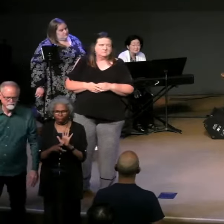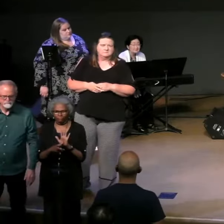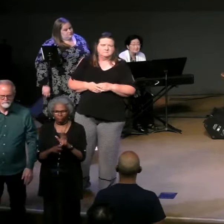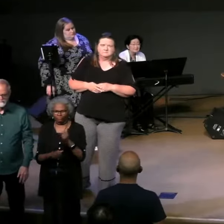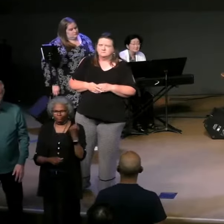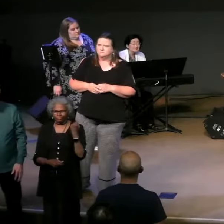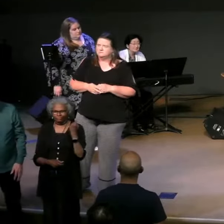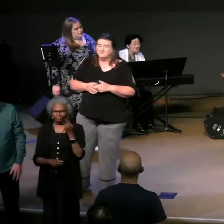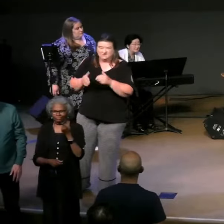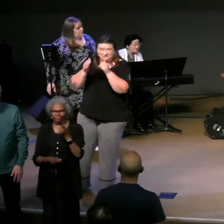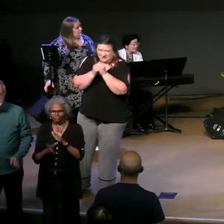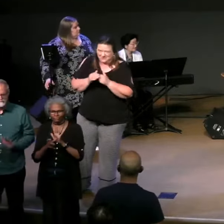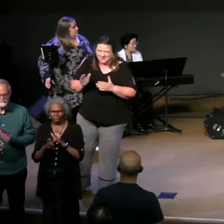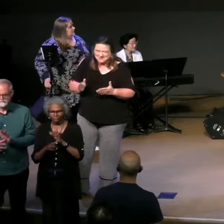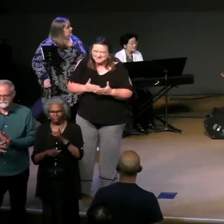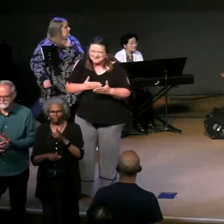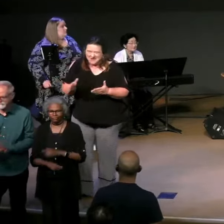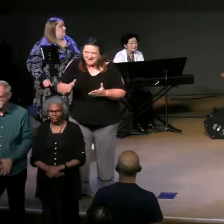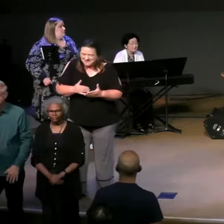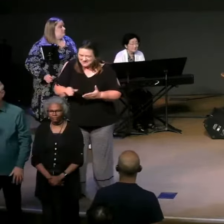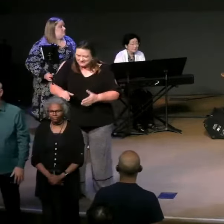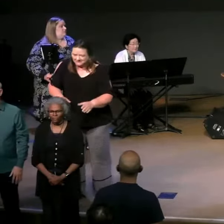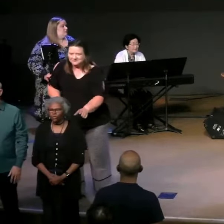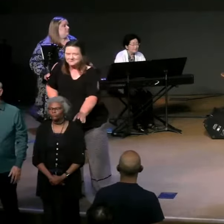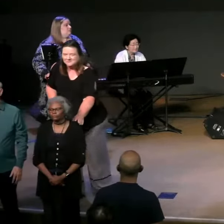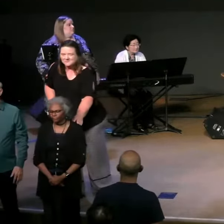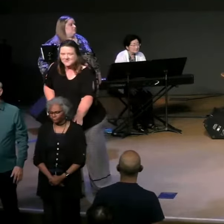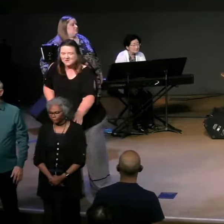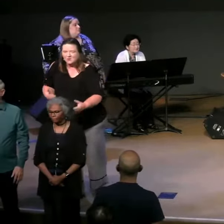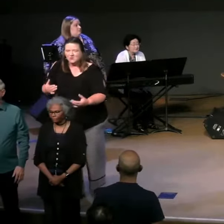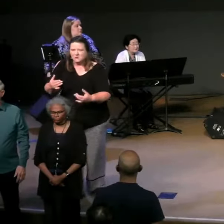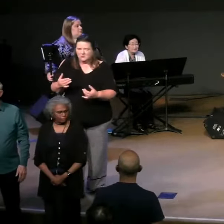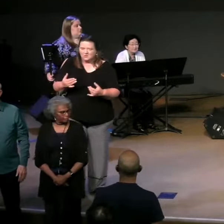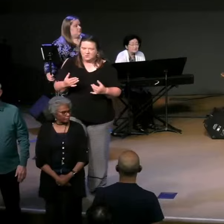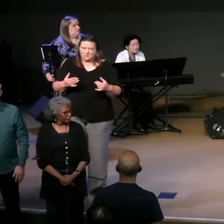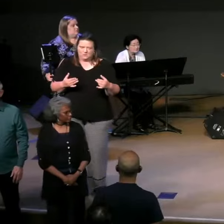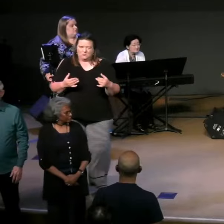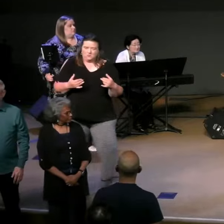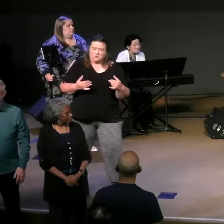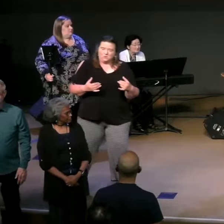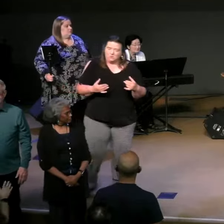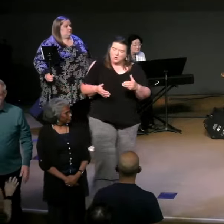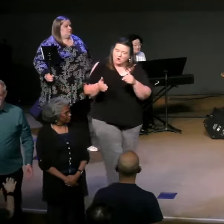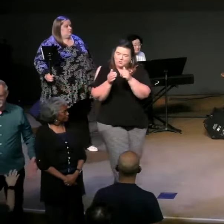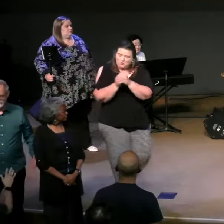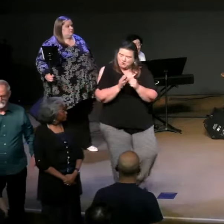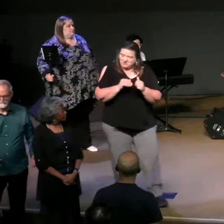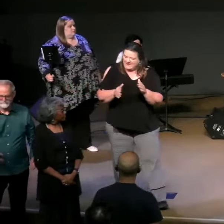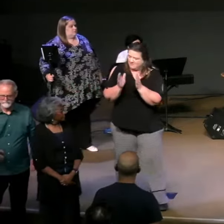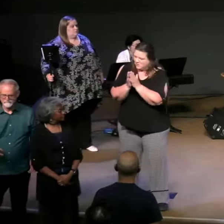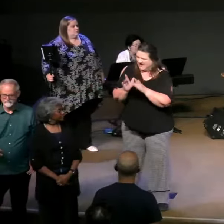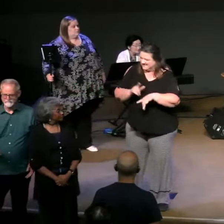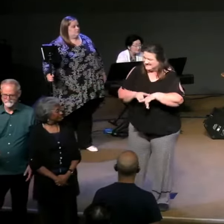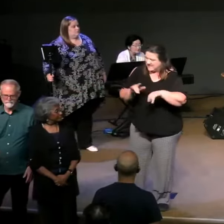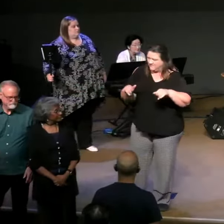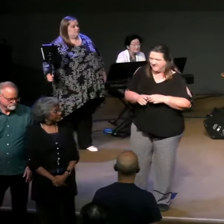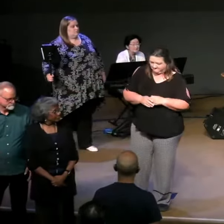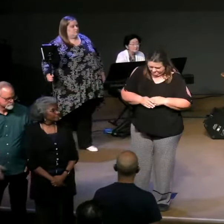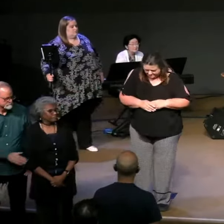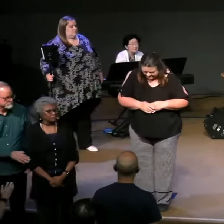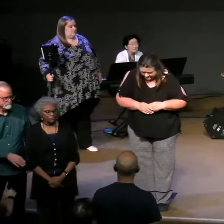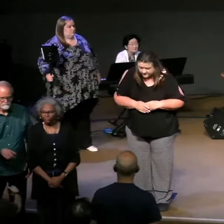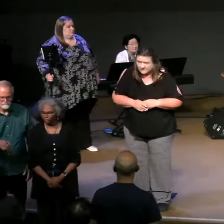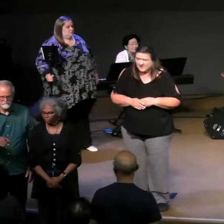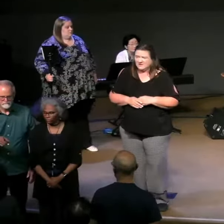And we're going to worship too. If you guys have to leave, you can slip out quietly and everything, but I urge you, if you want to